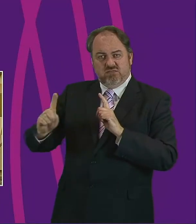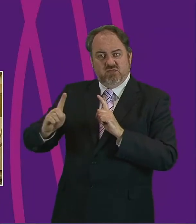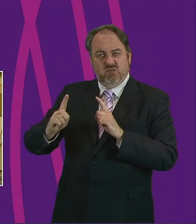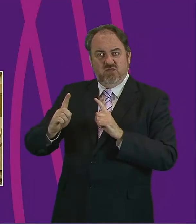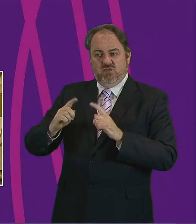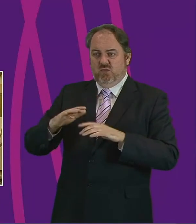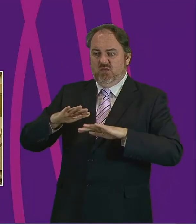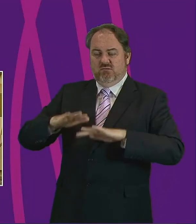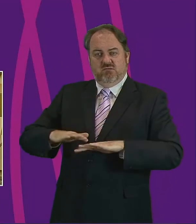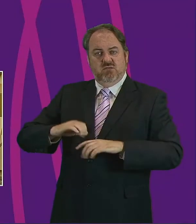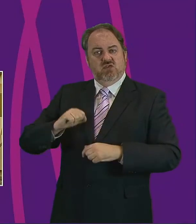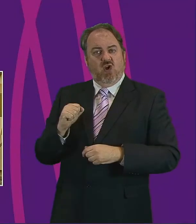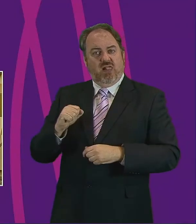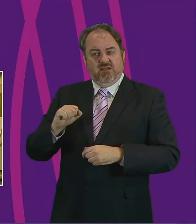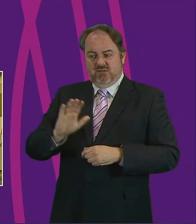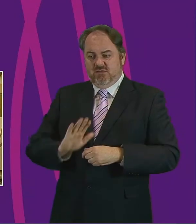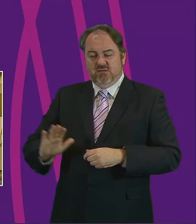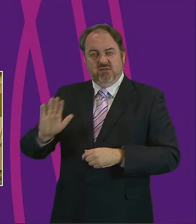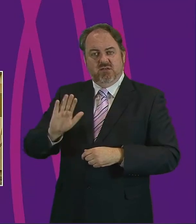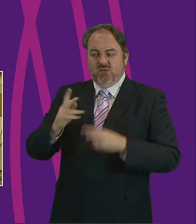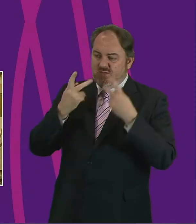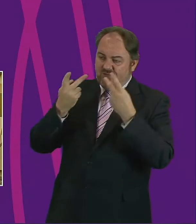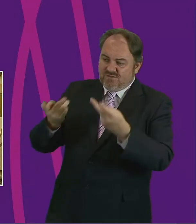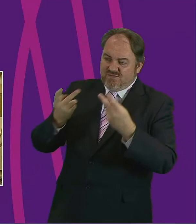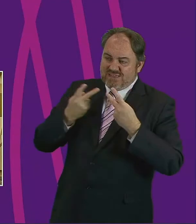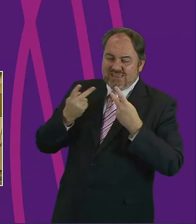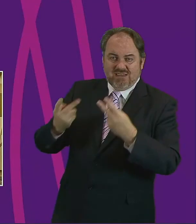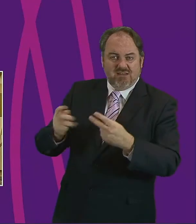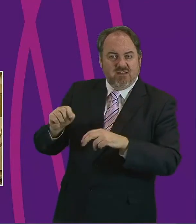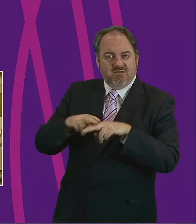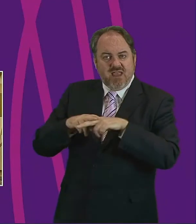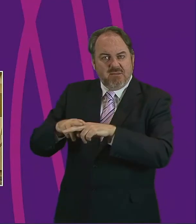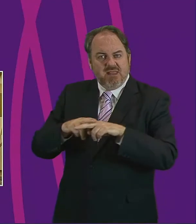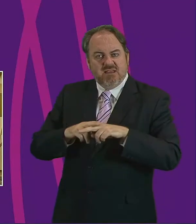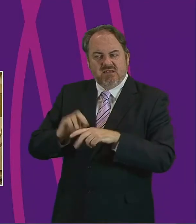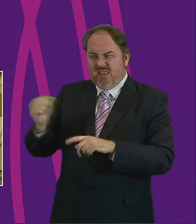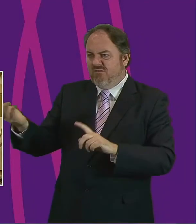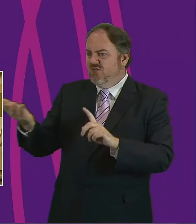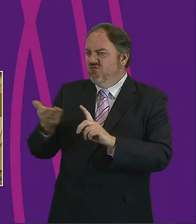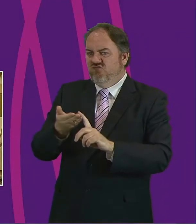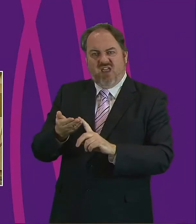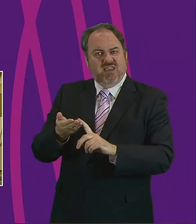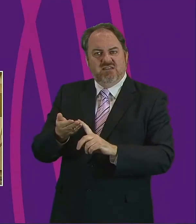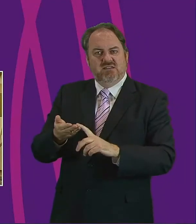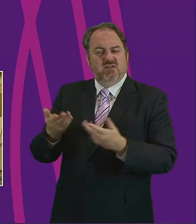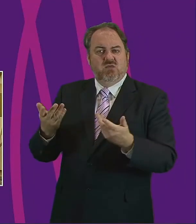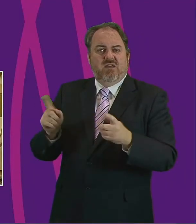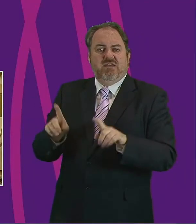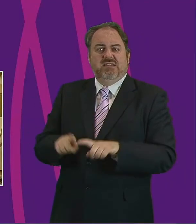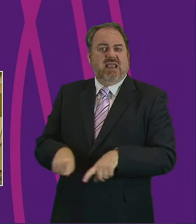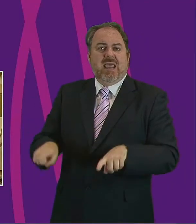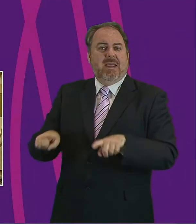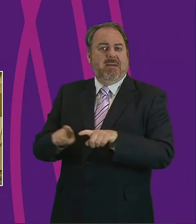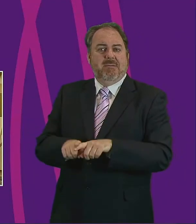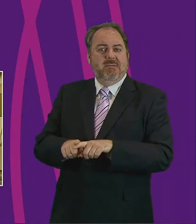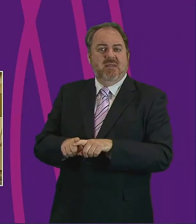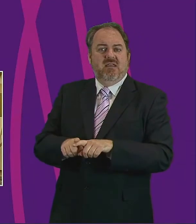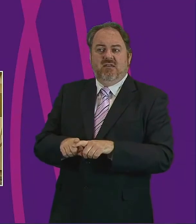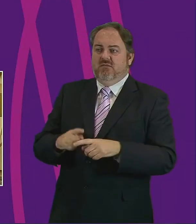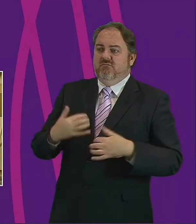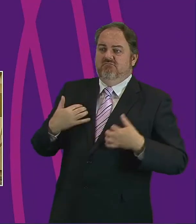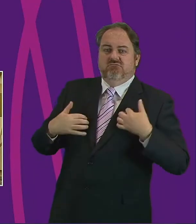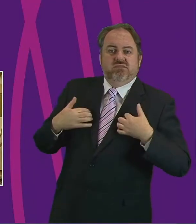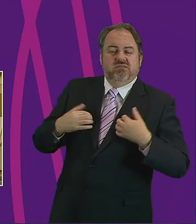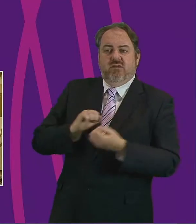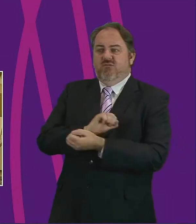see their families. And they will rightly want to enjoy the same freedoms that others will be able to start enjoying as we ease out of lockdown. That,